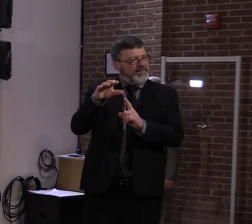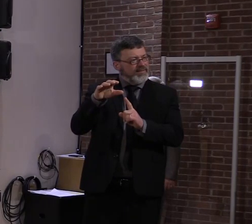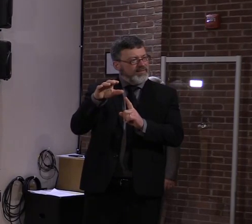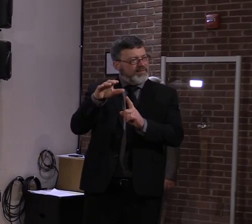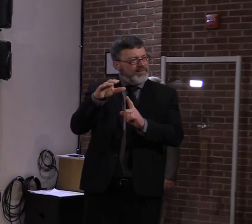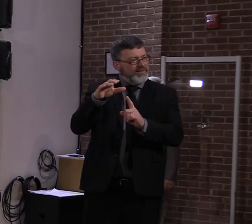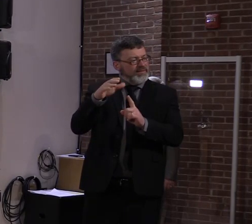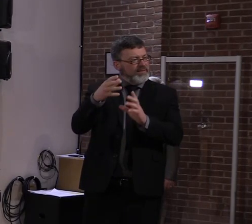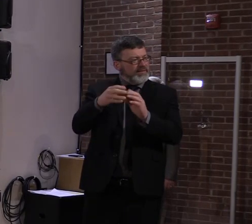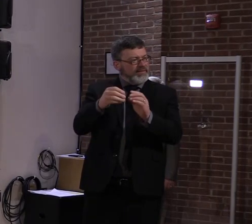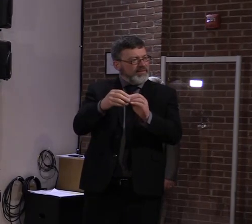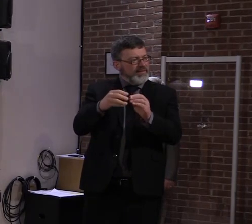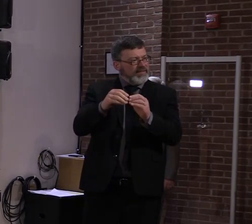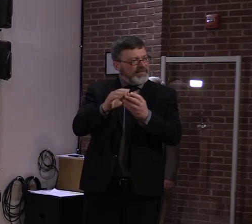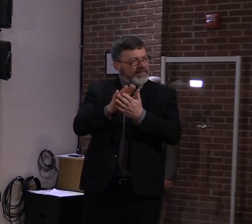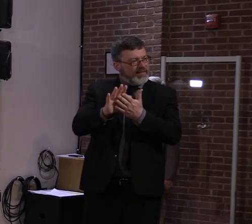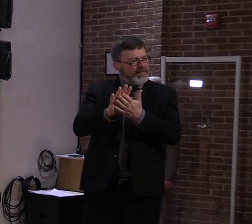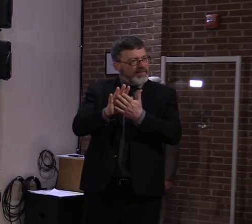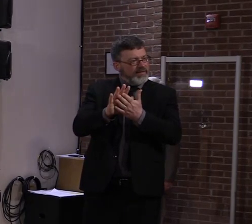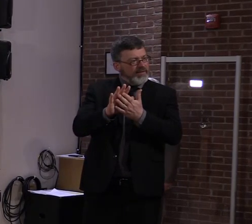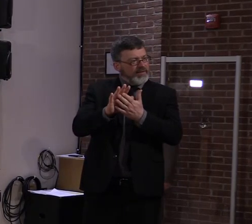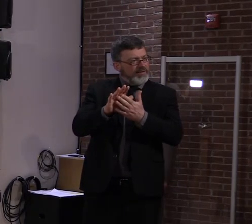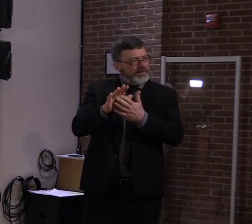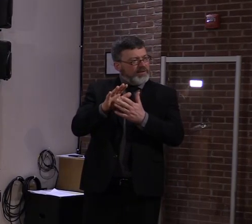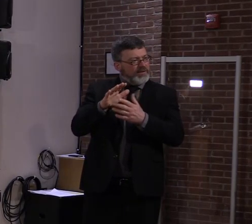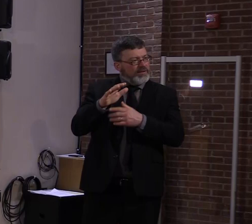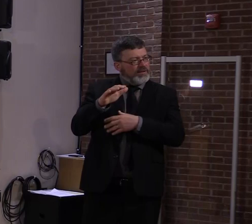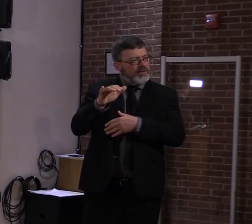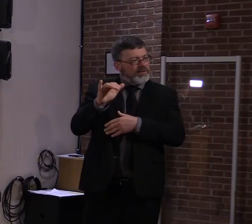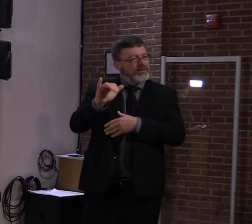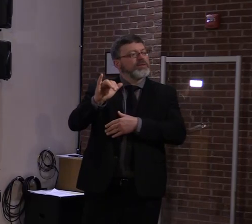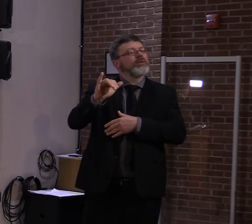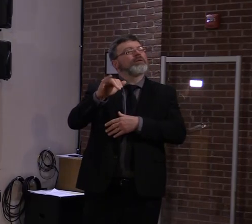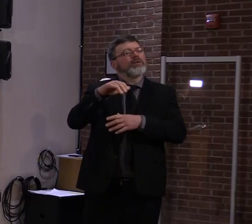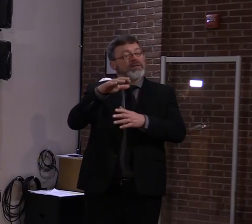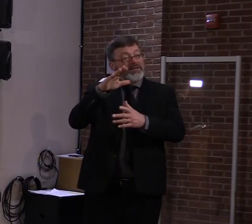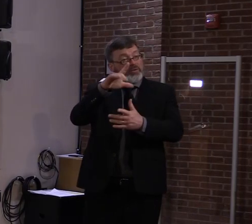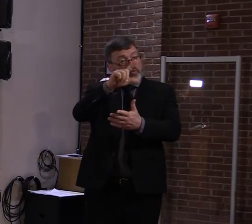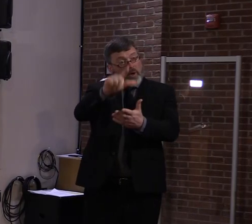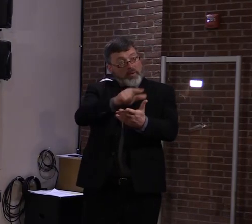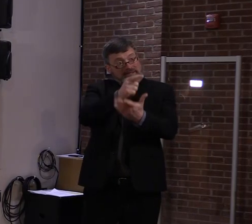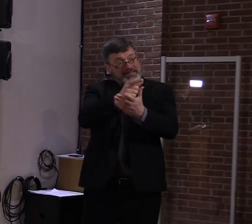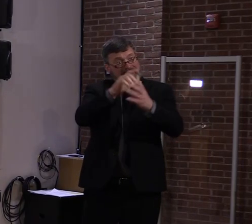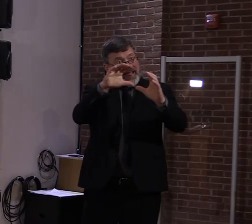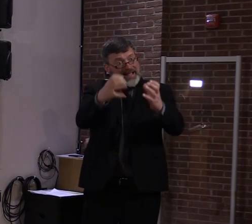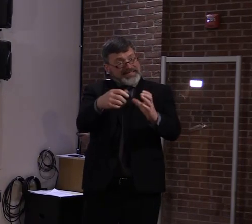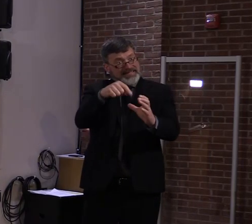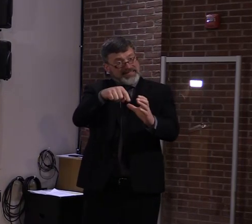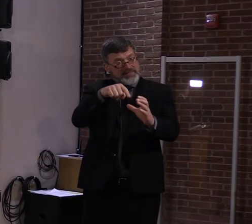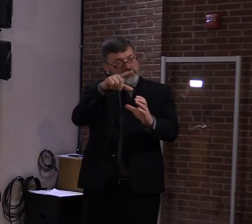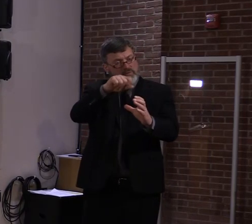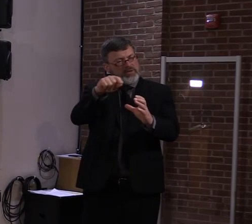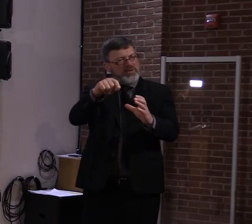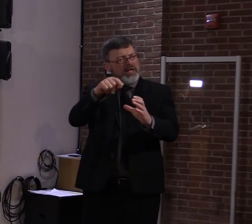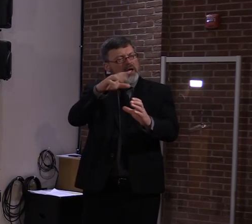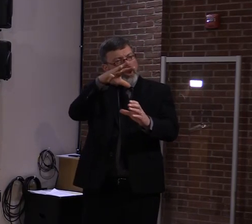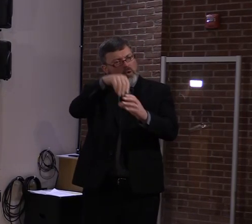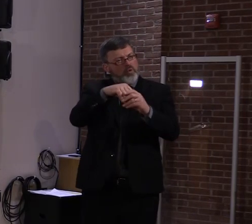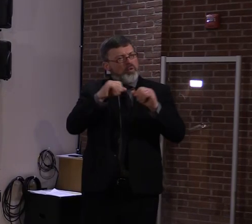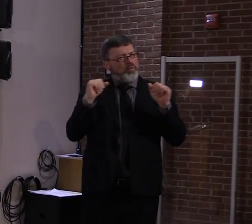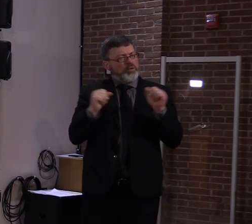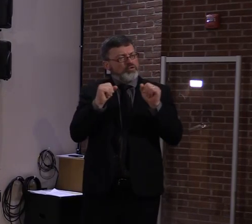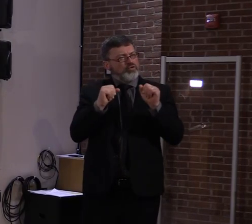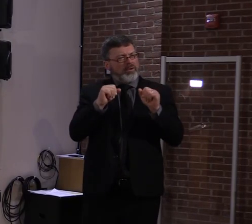is, when the new guidance was released for graduation, it was said that these celebrations are not only possible